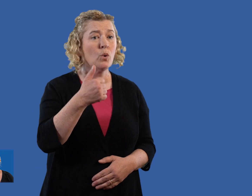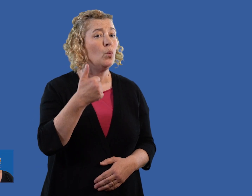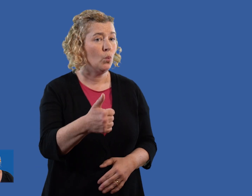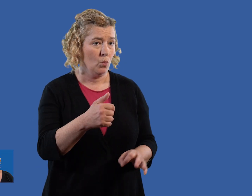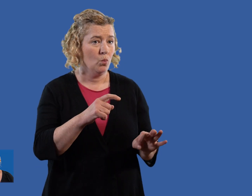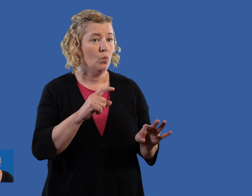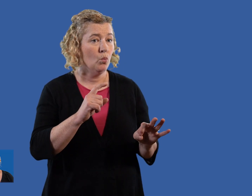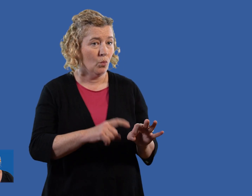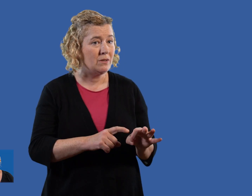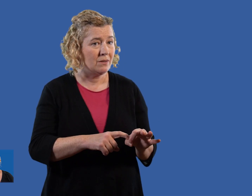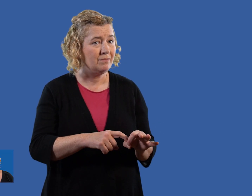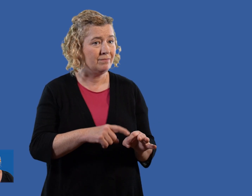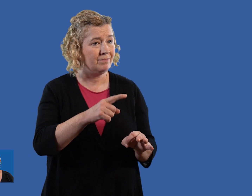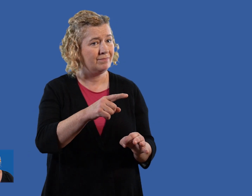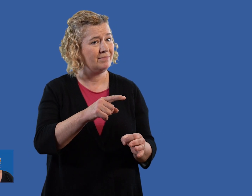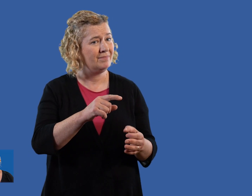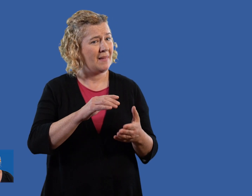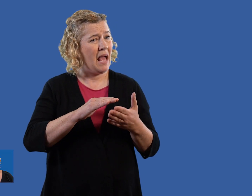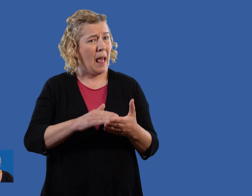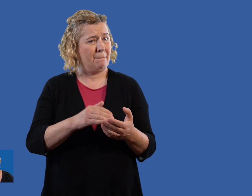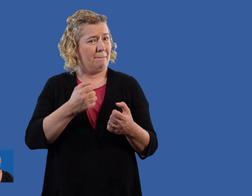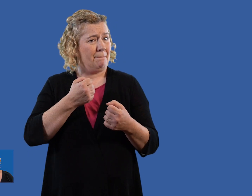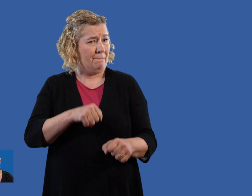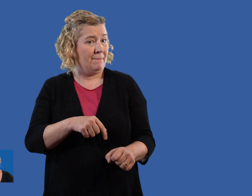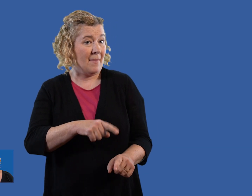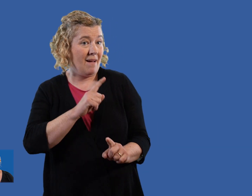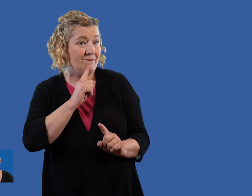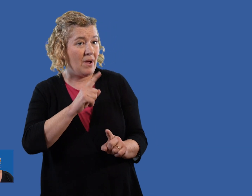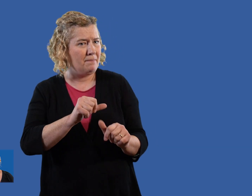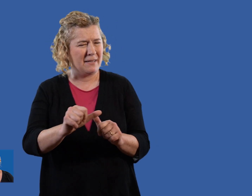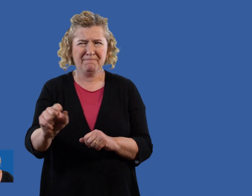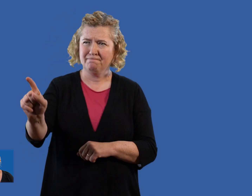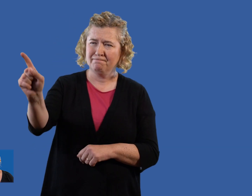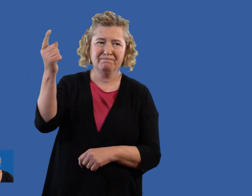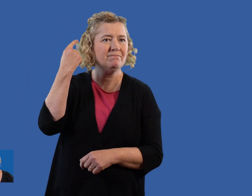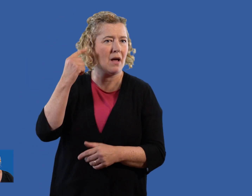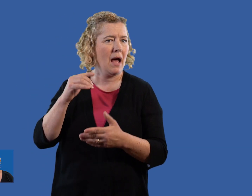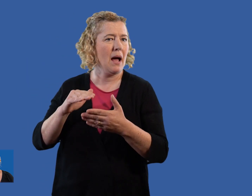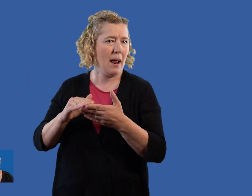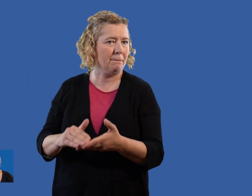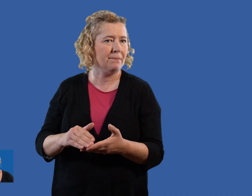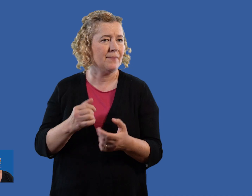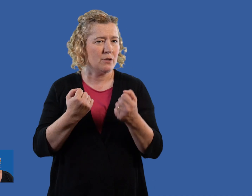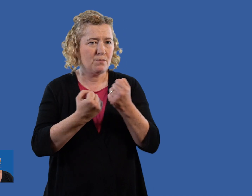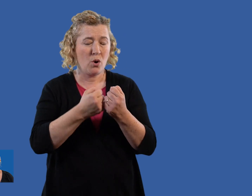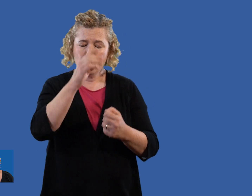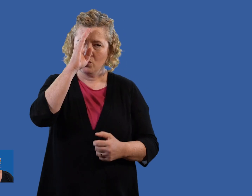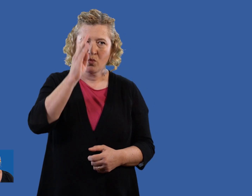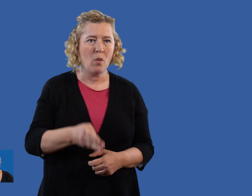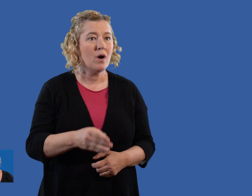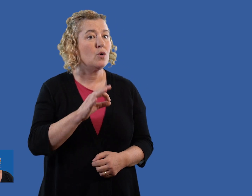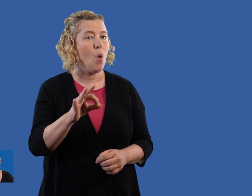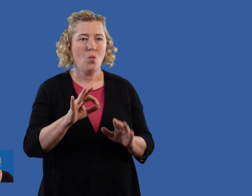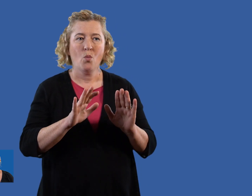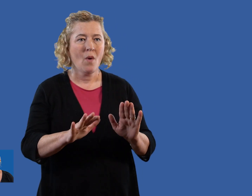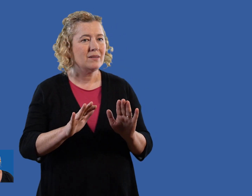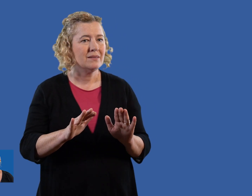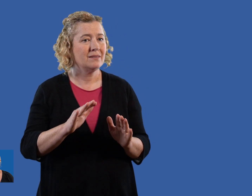Well, that's a great question. To help prevent PTSD, it's advisable to seek out help and support straight away and to prevent normal